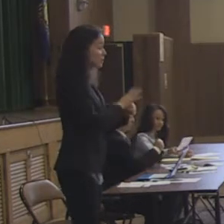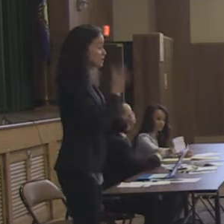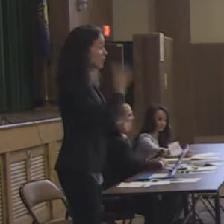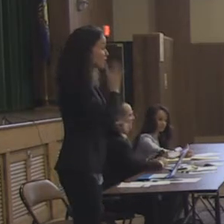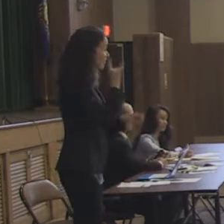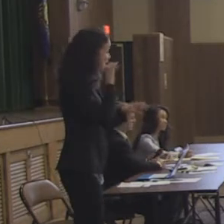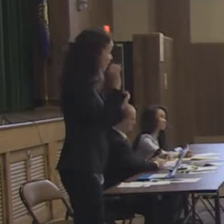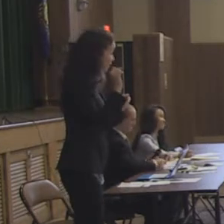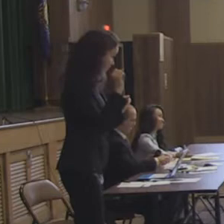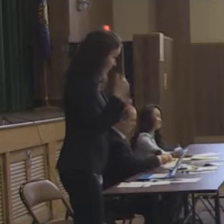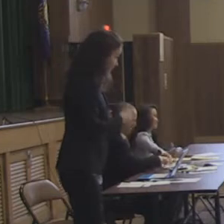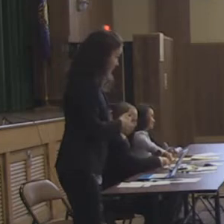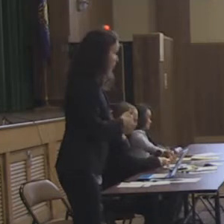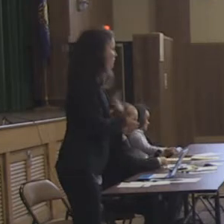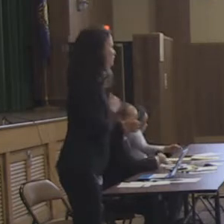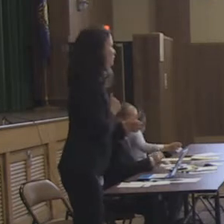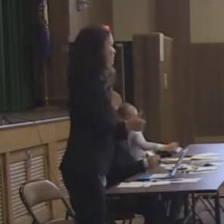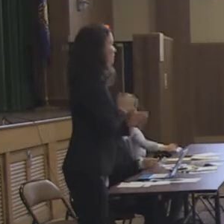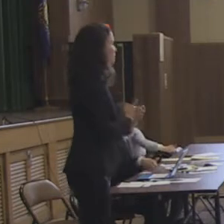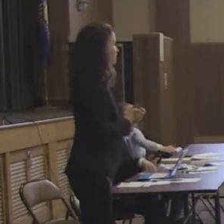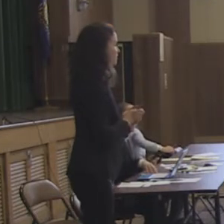Okay, perfect. Yeah, sorry.